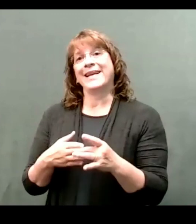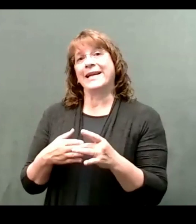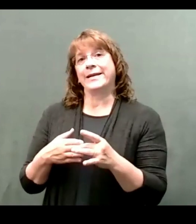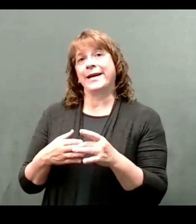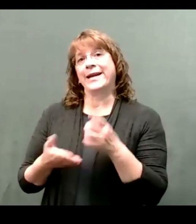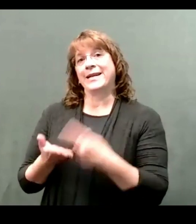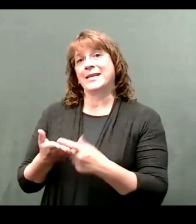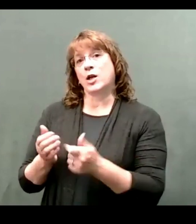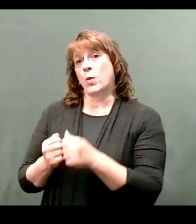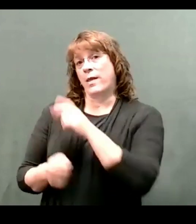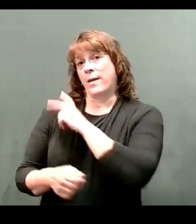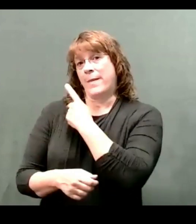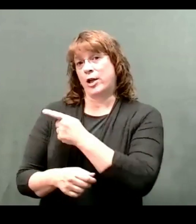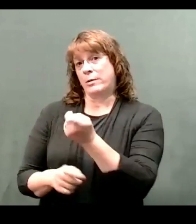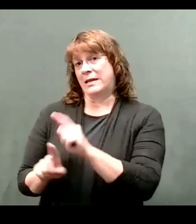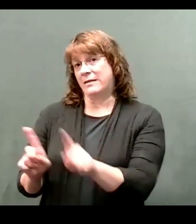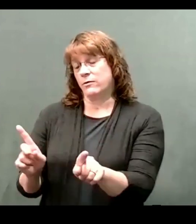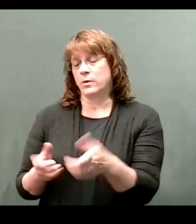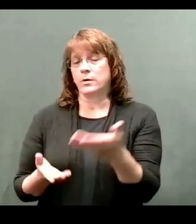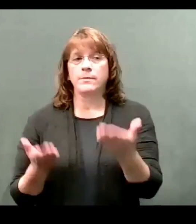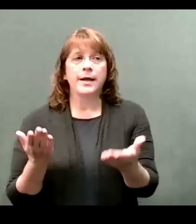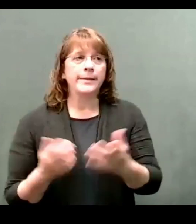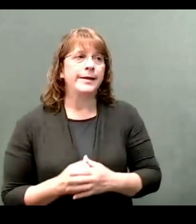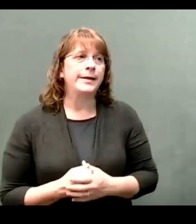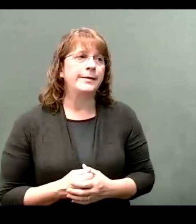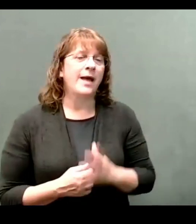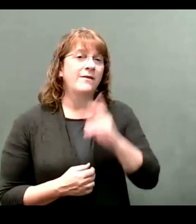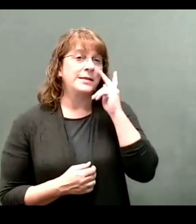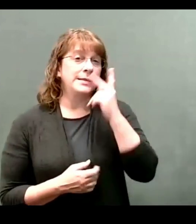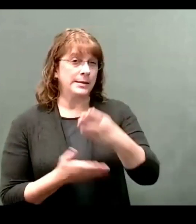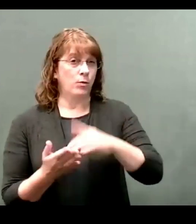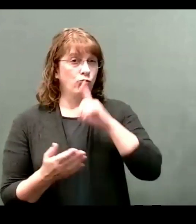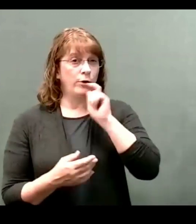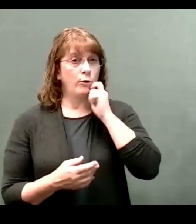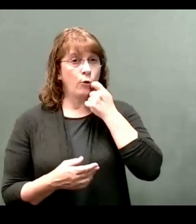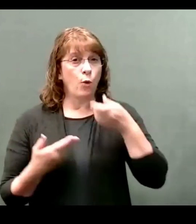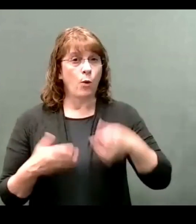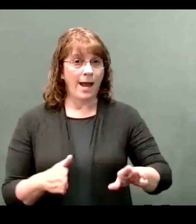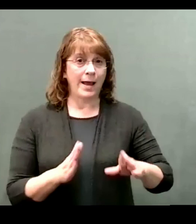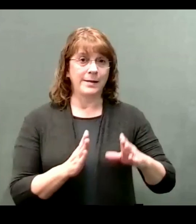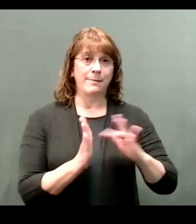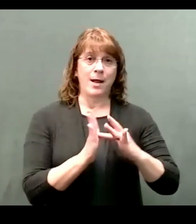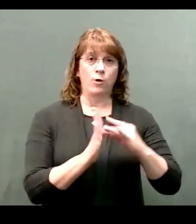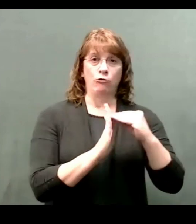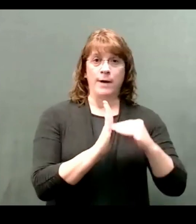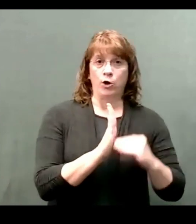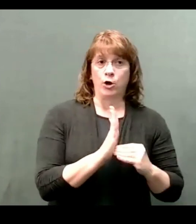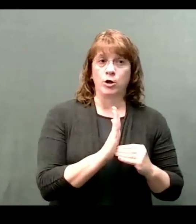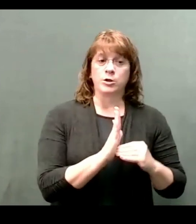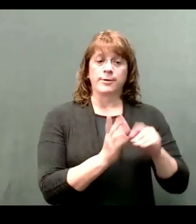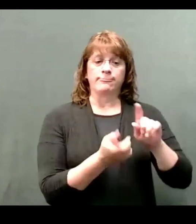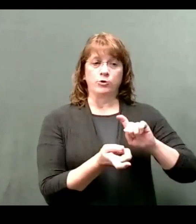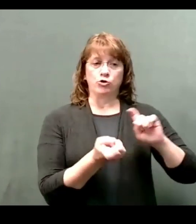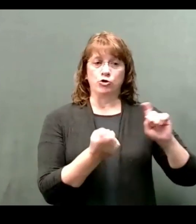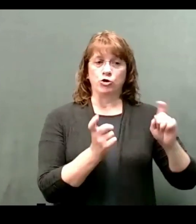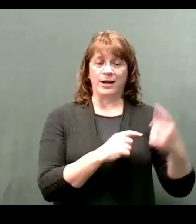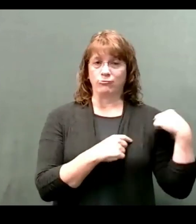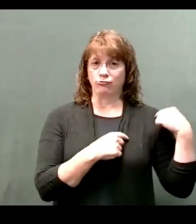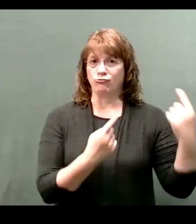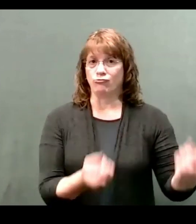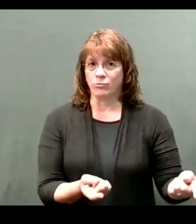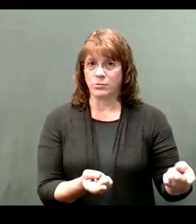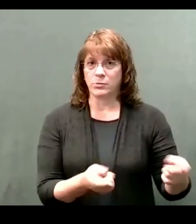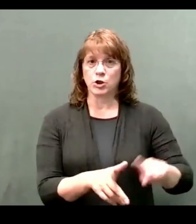slightly differently, or who knows, maybe I've seen some really cool ways that medical records have evolved over the